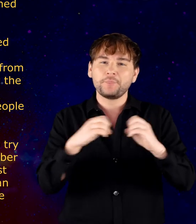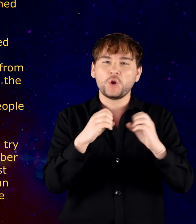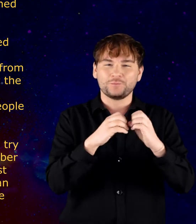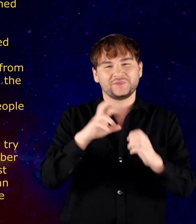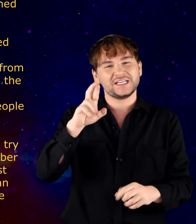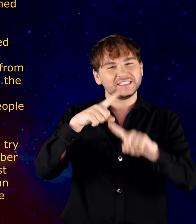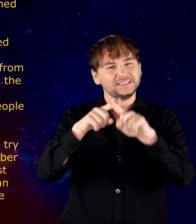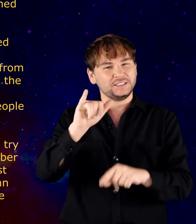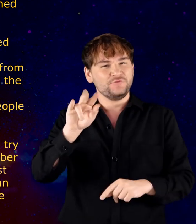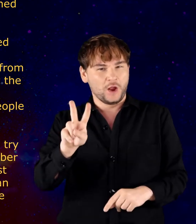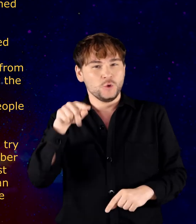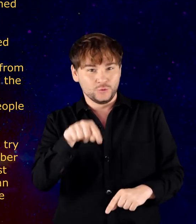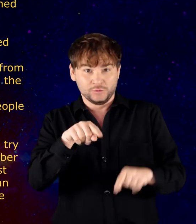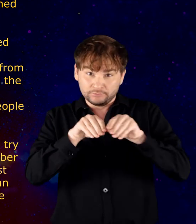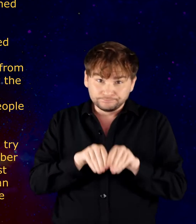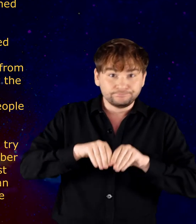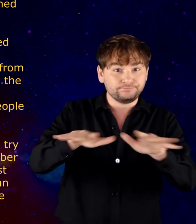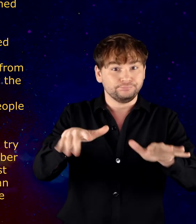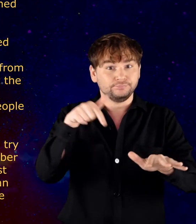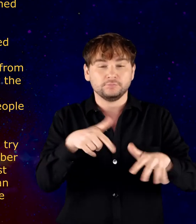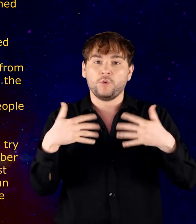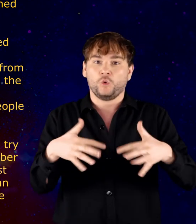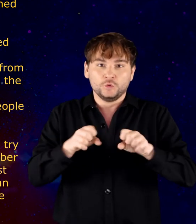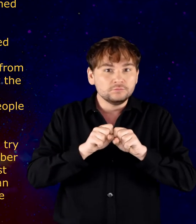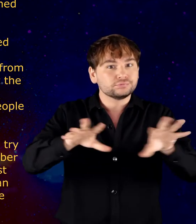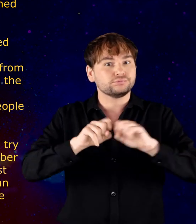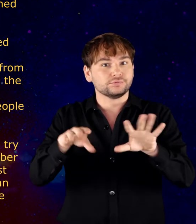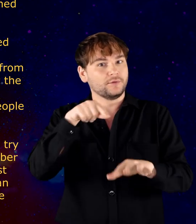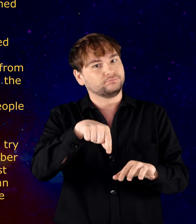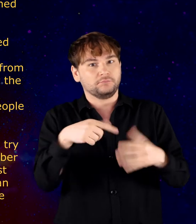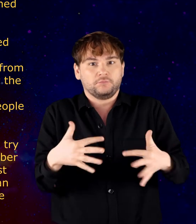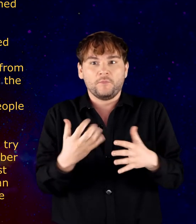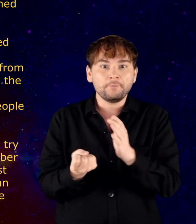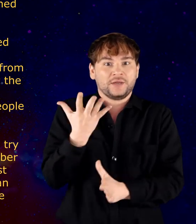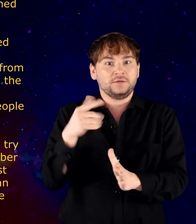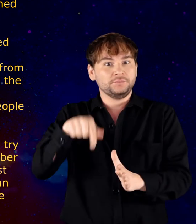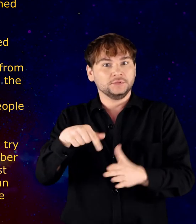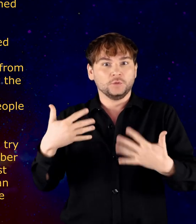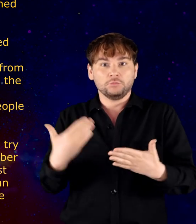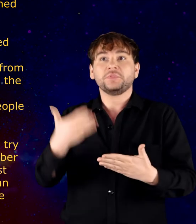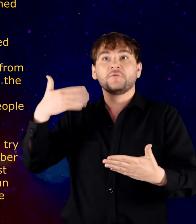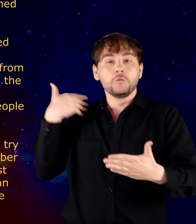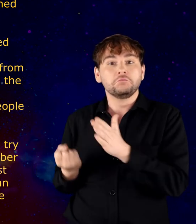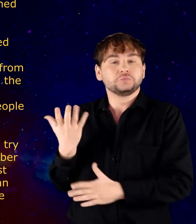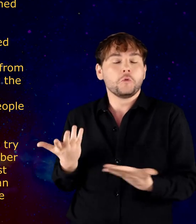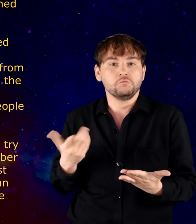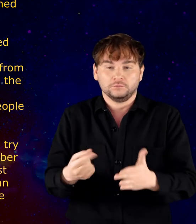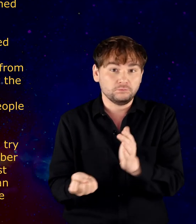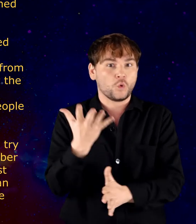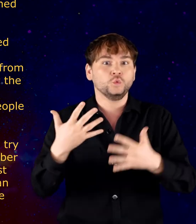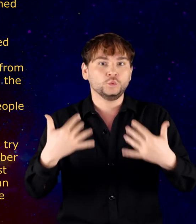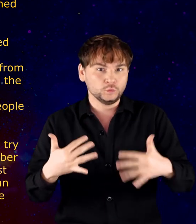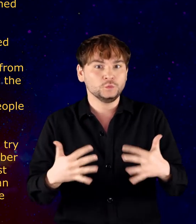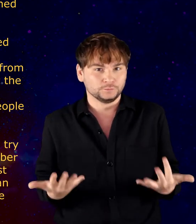something happened that has never happened to me before. I have discovered a few things before, but this is just incredible. Basically,